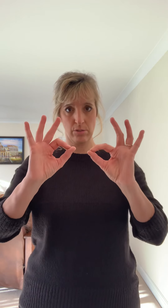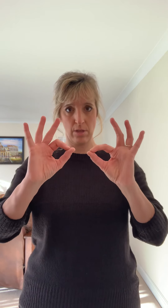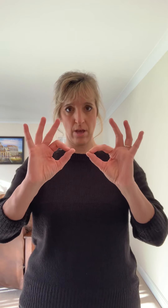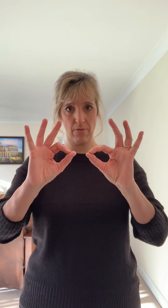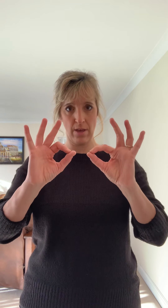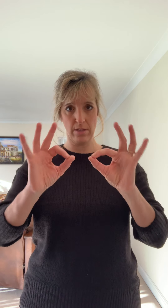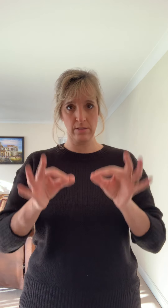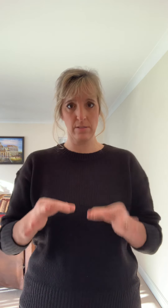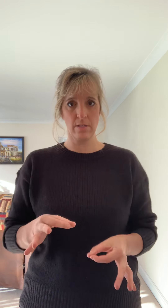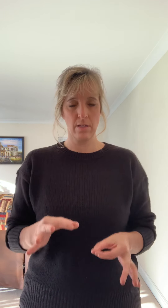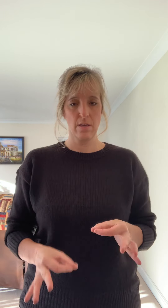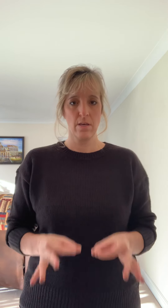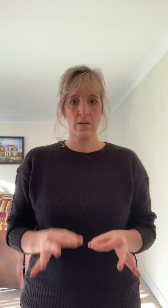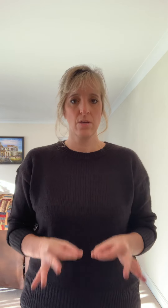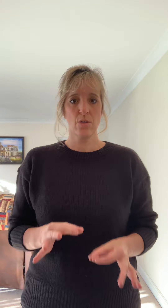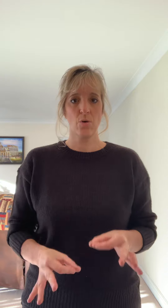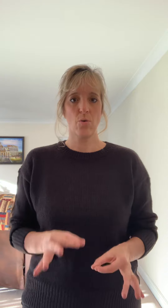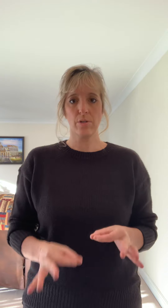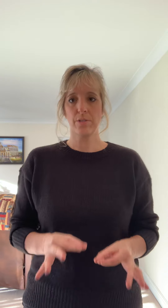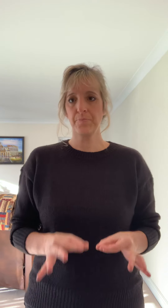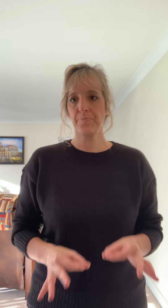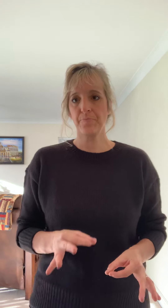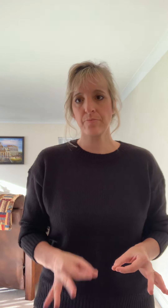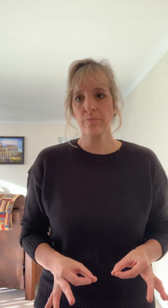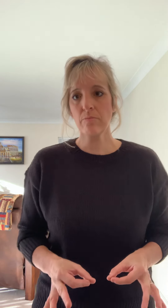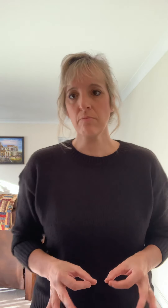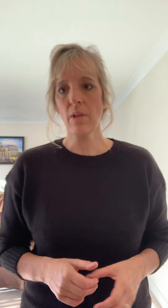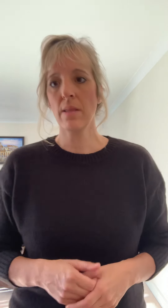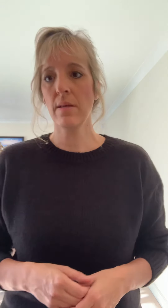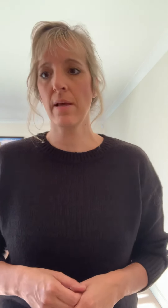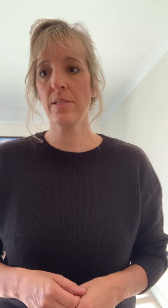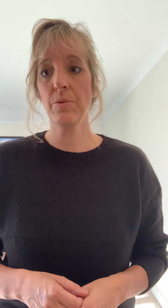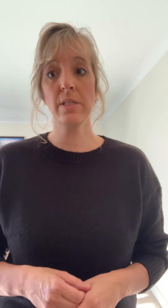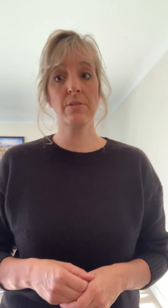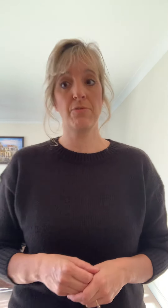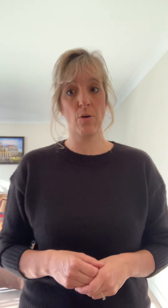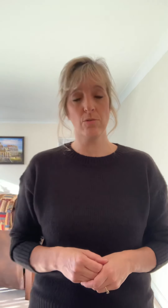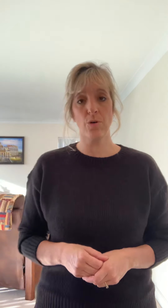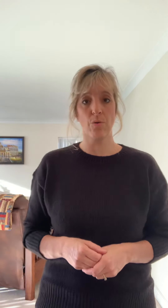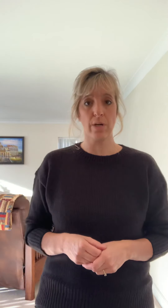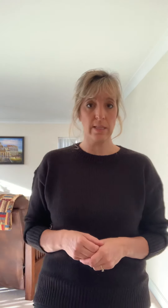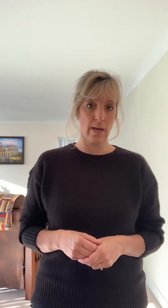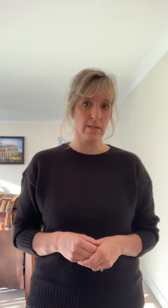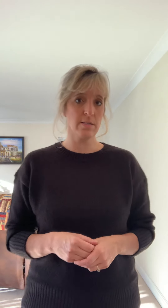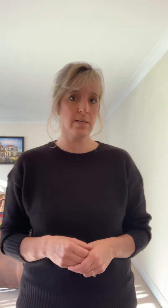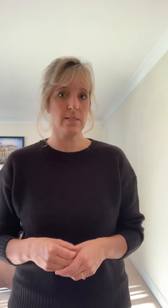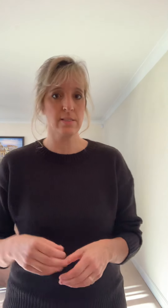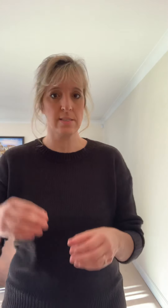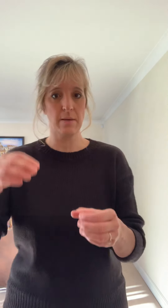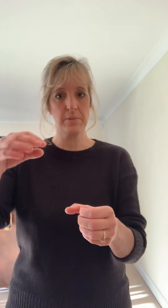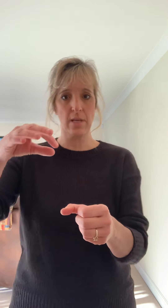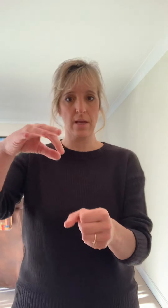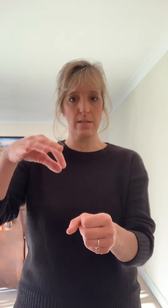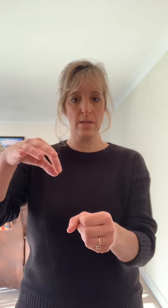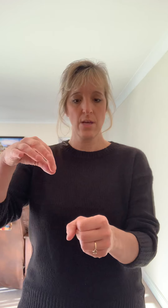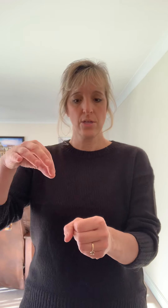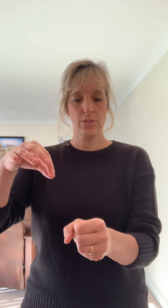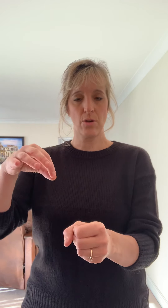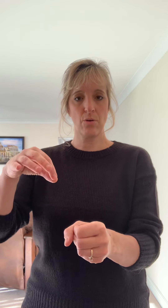F hands, court. The next one is vote or elect. It is the same sign. So you